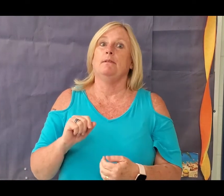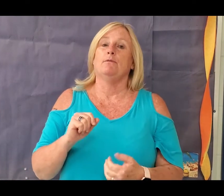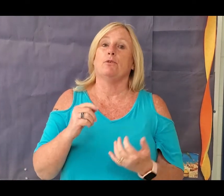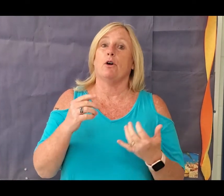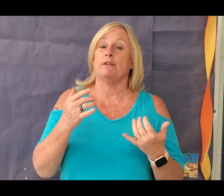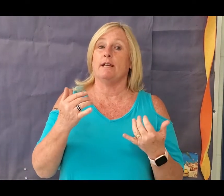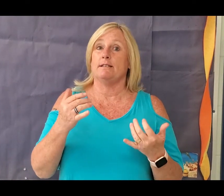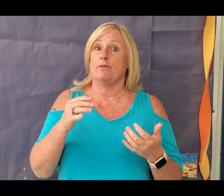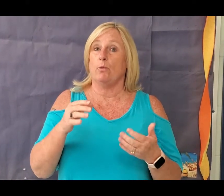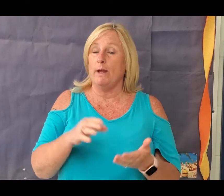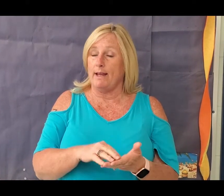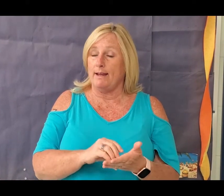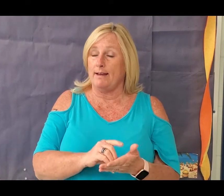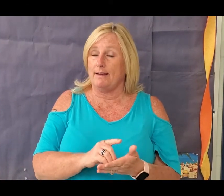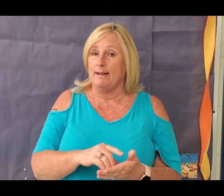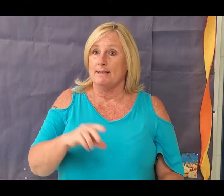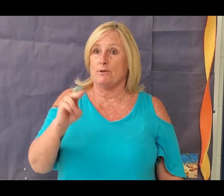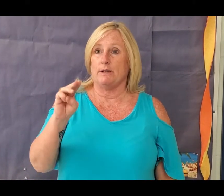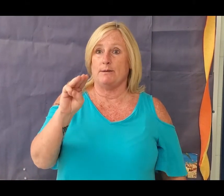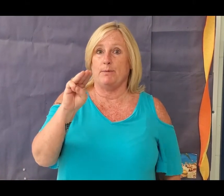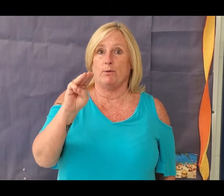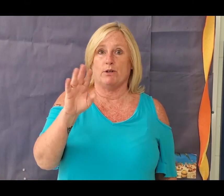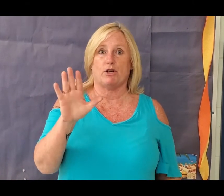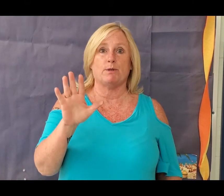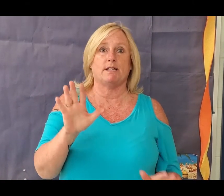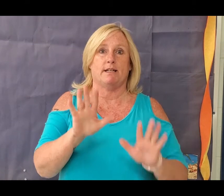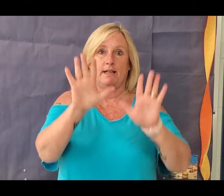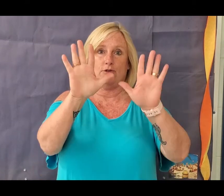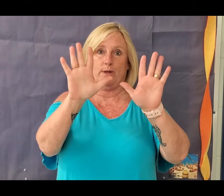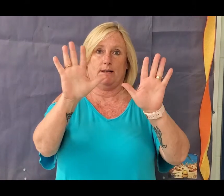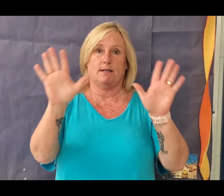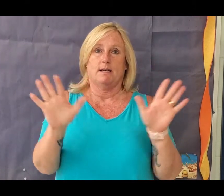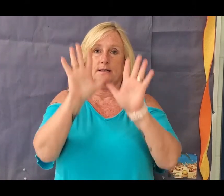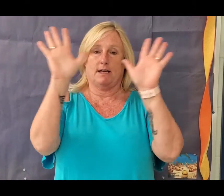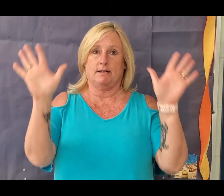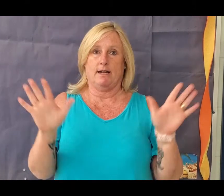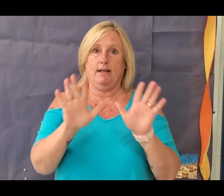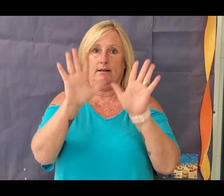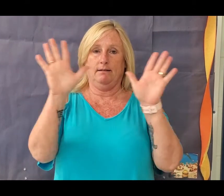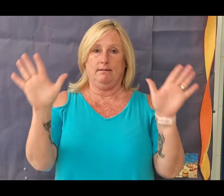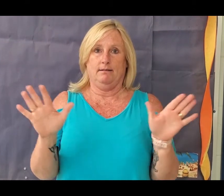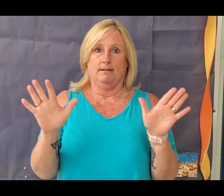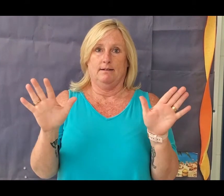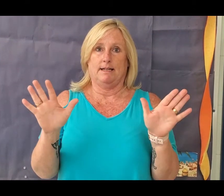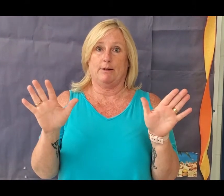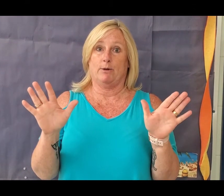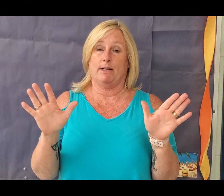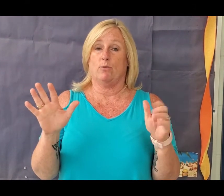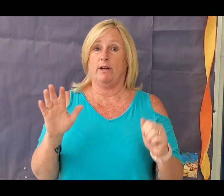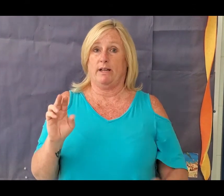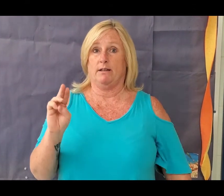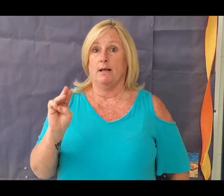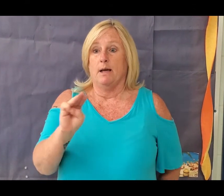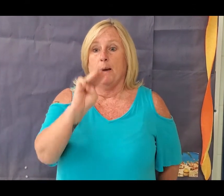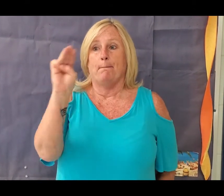For our days of the week, it's going to be, we're going to start with Sunday. Two hands. Sunday. Now I go out to one hand.